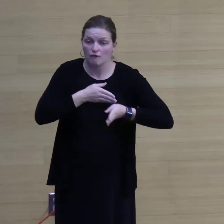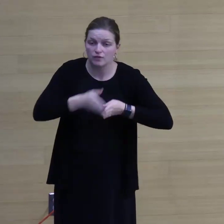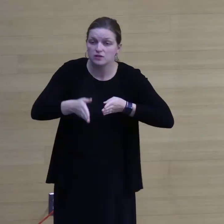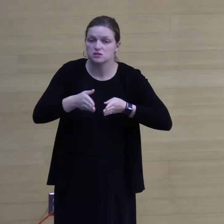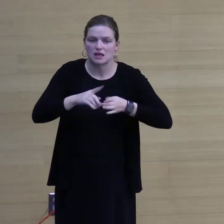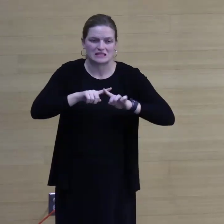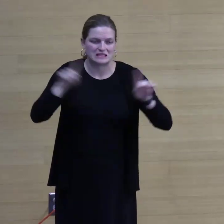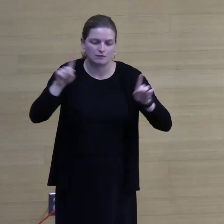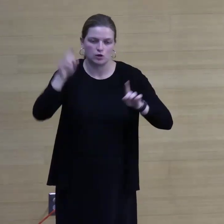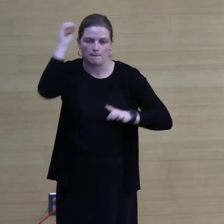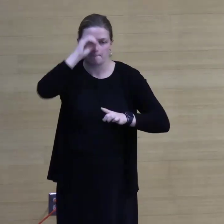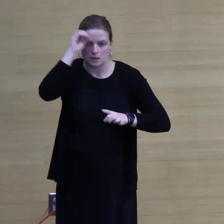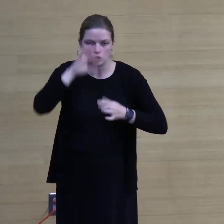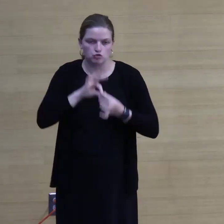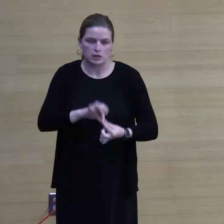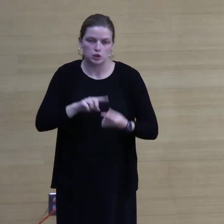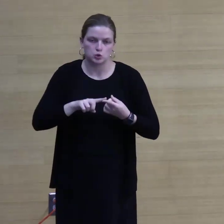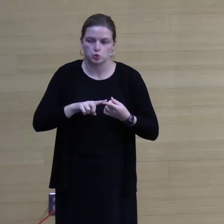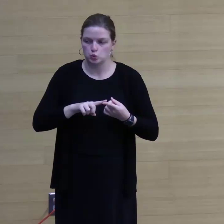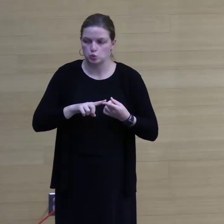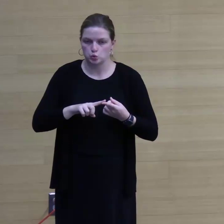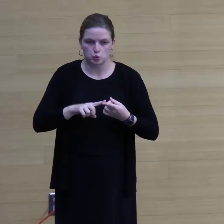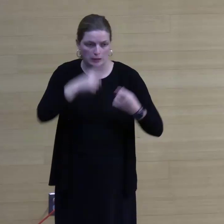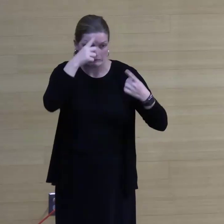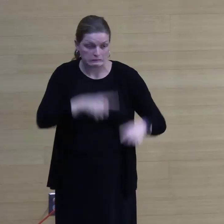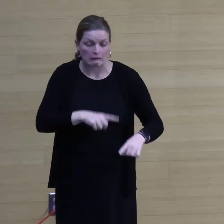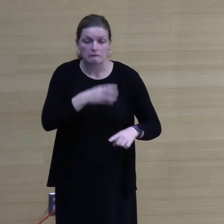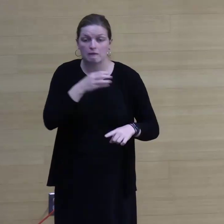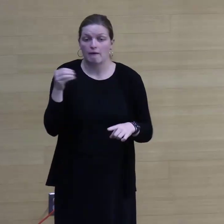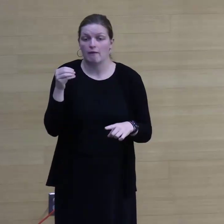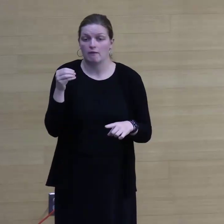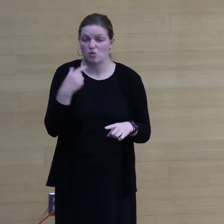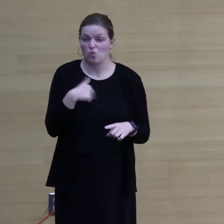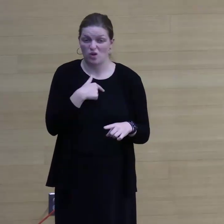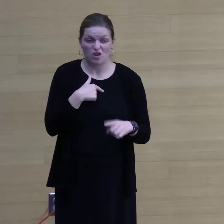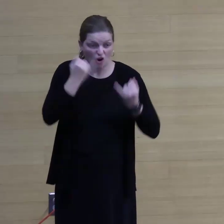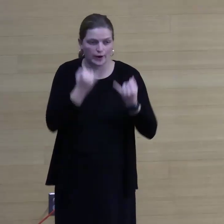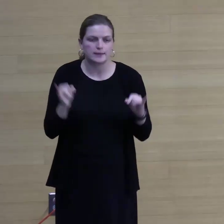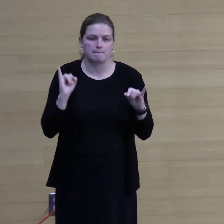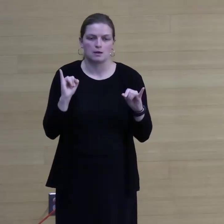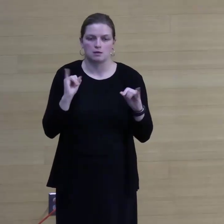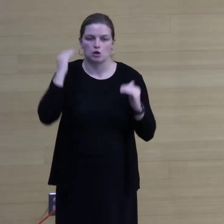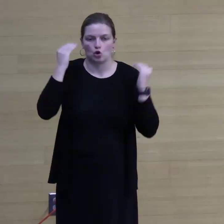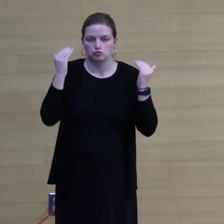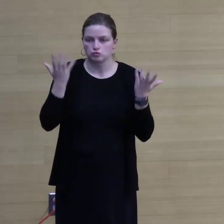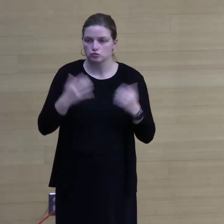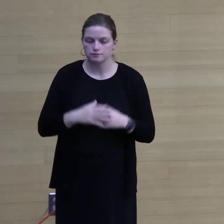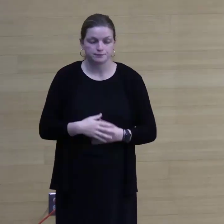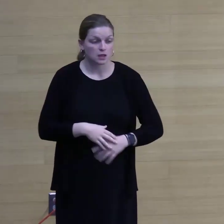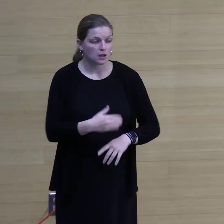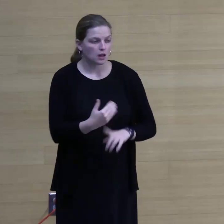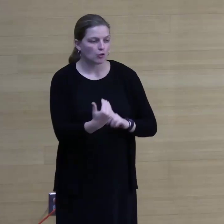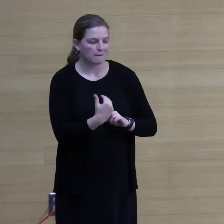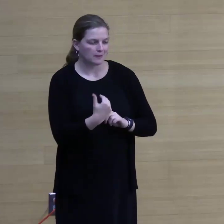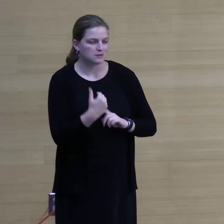different opinions about consent, and we are independent adults. It reminds me